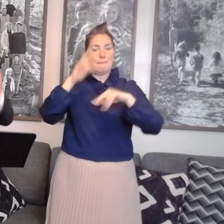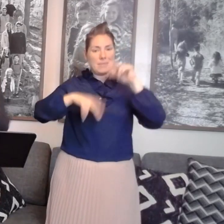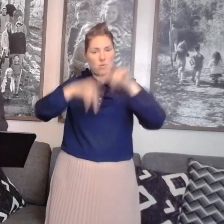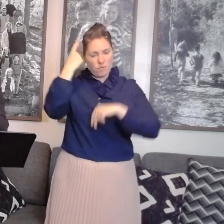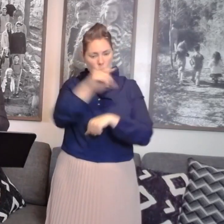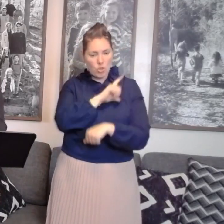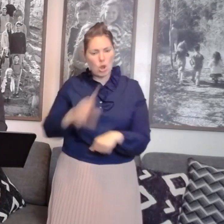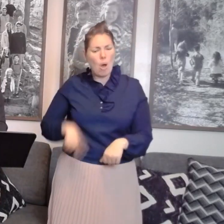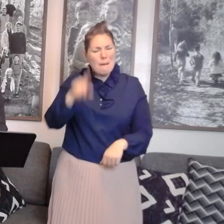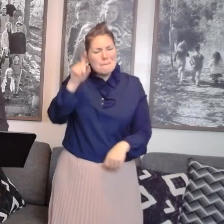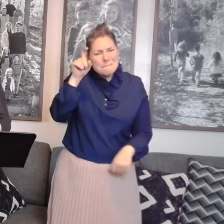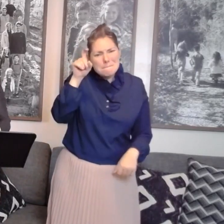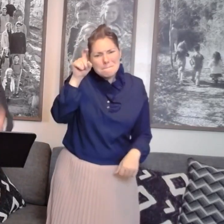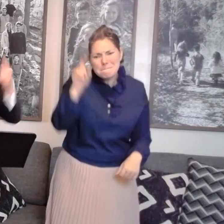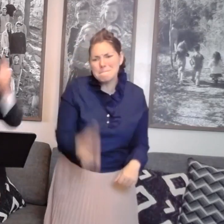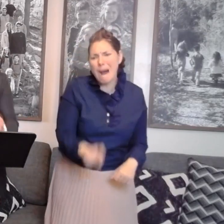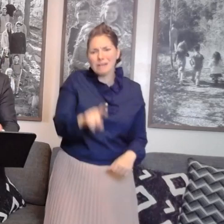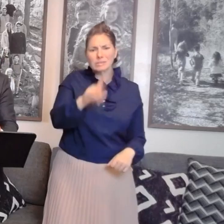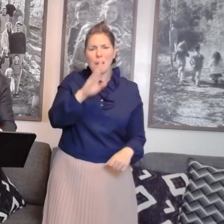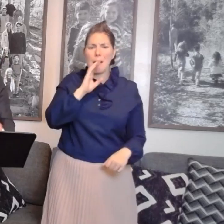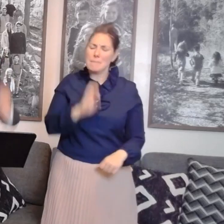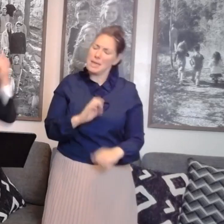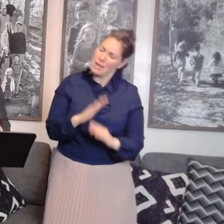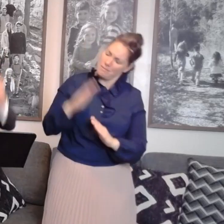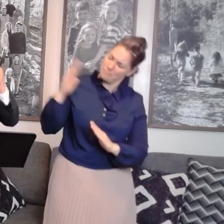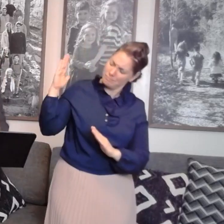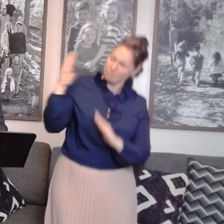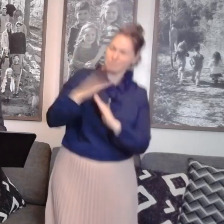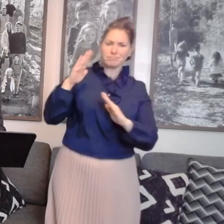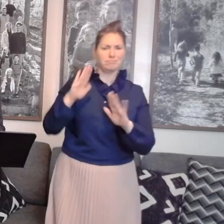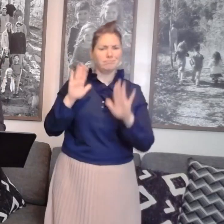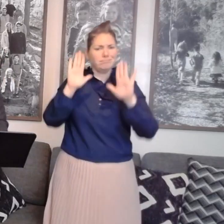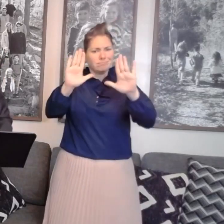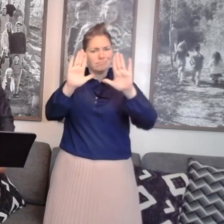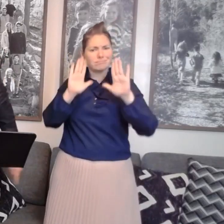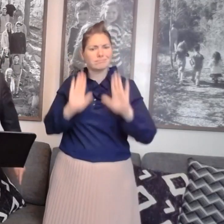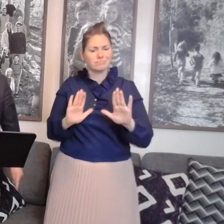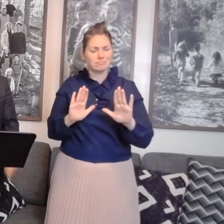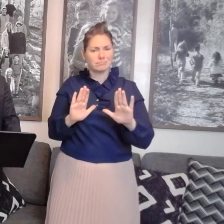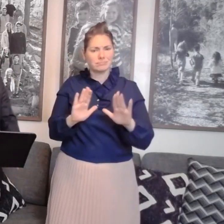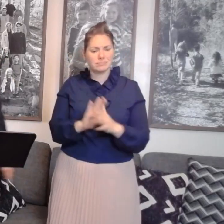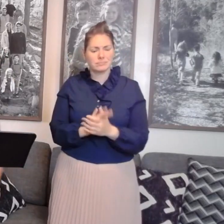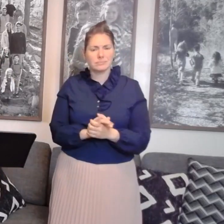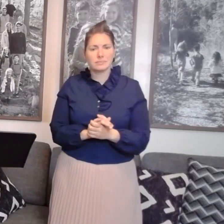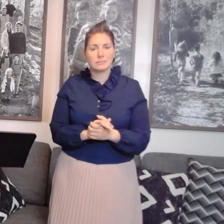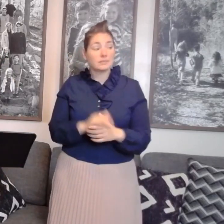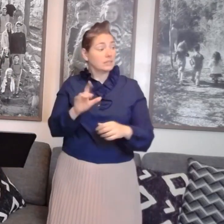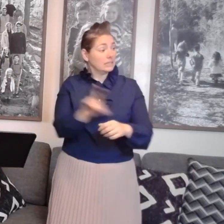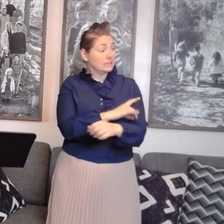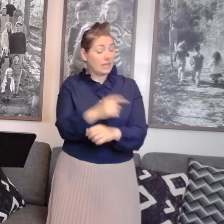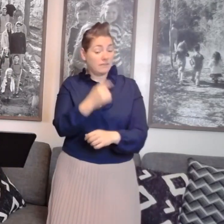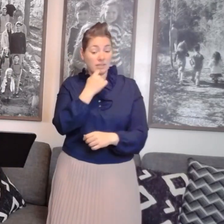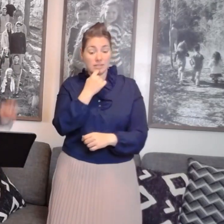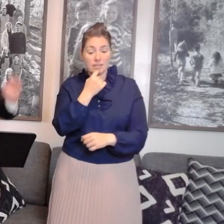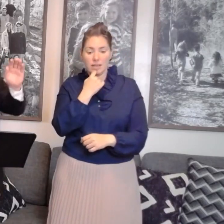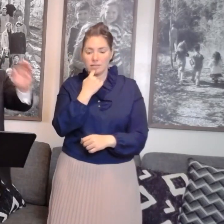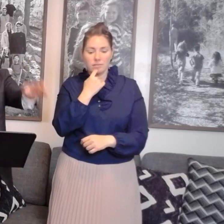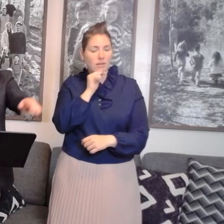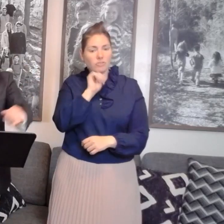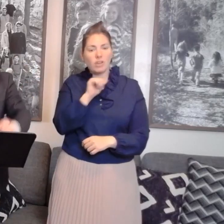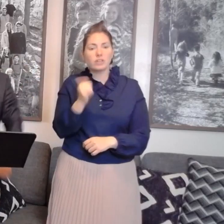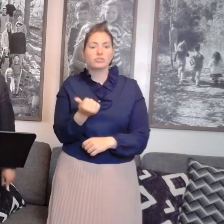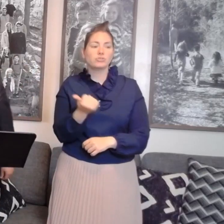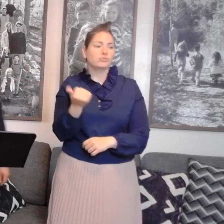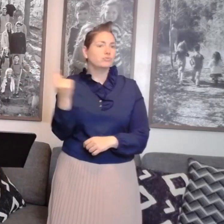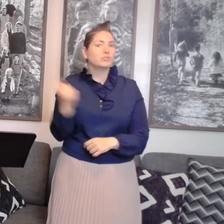it must be exceeding magnificent. David said, it's not just any